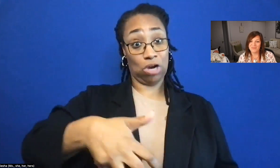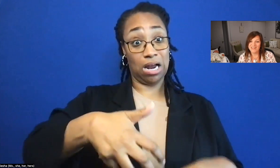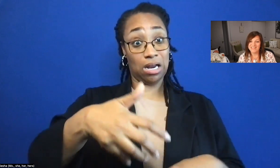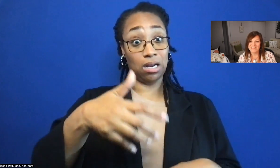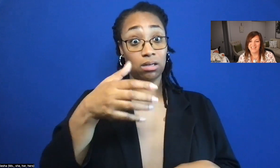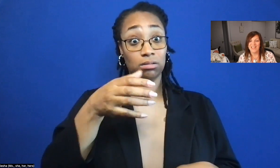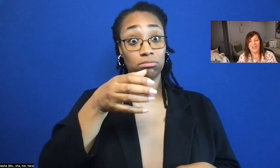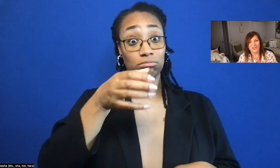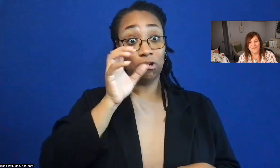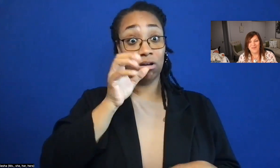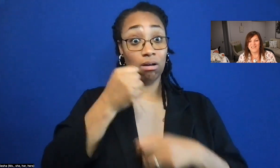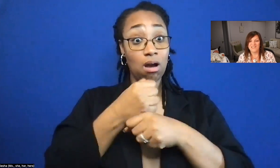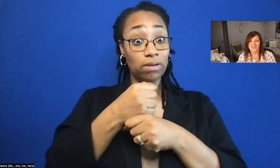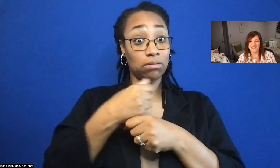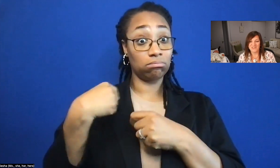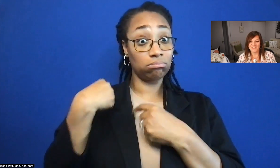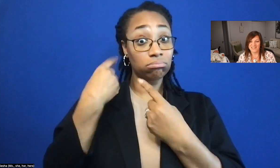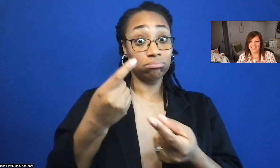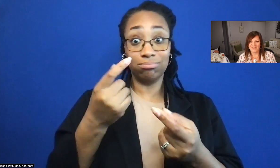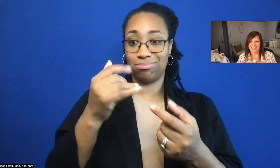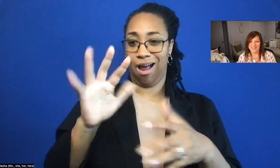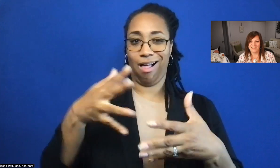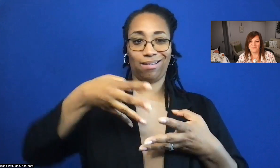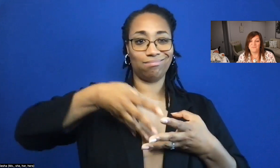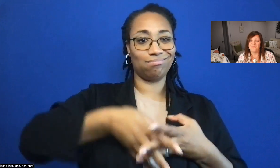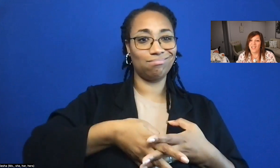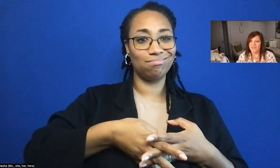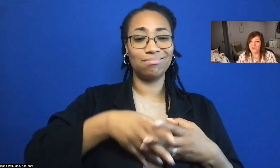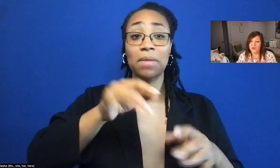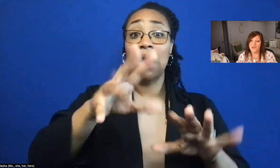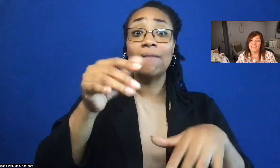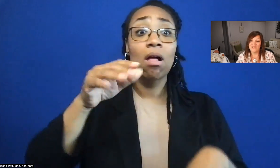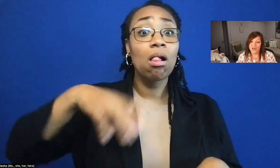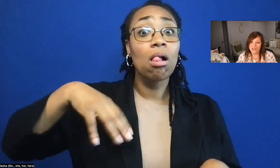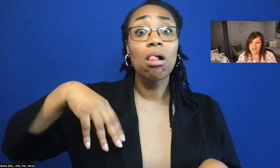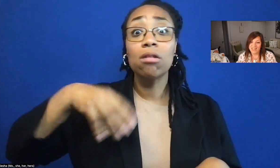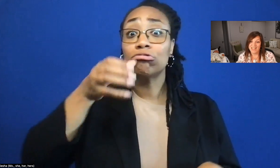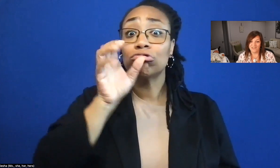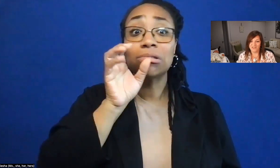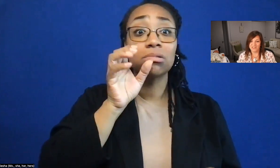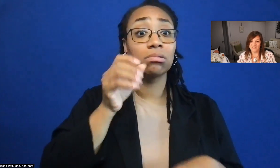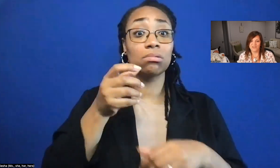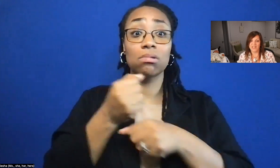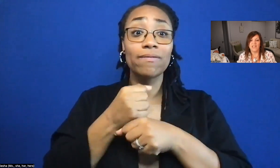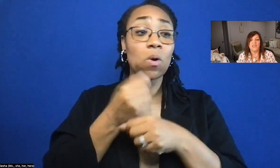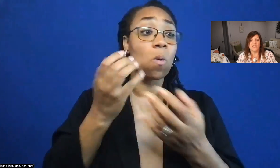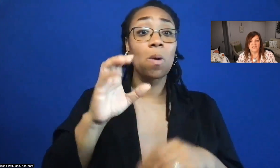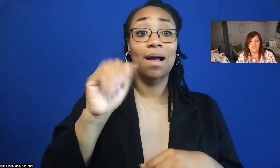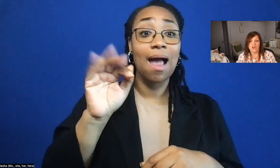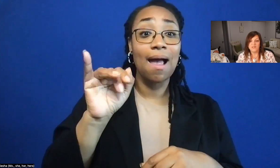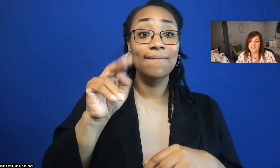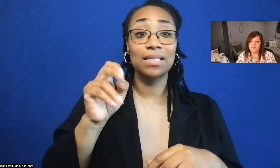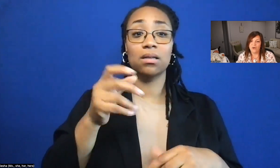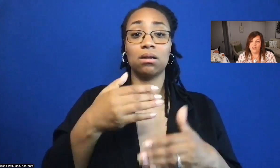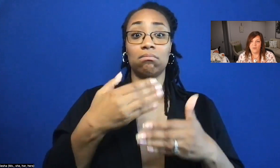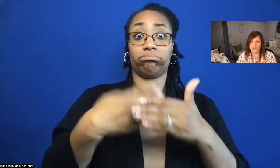during pregnancy, your baby is already used to caffeine. If you are going to start drinking after delivery, just start